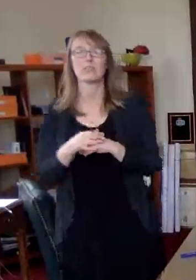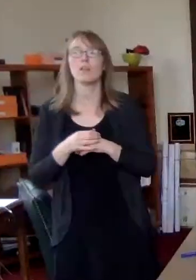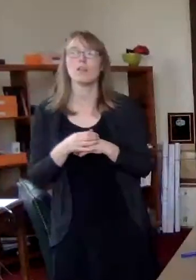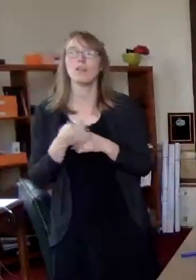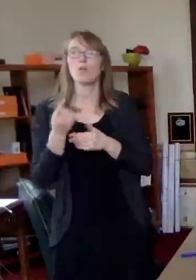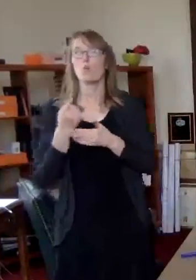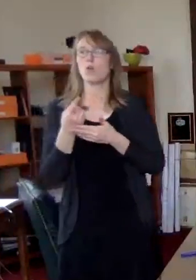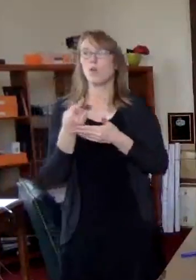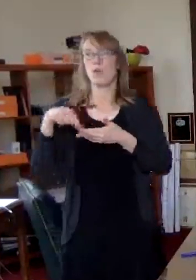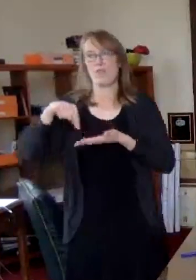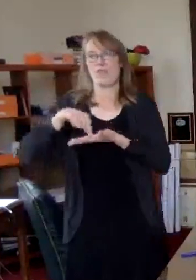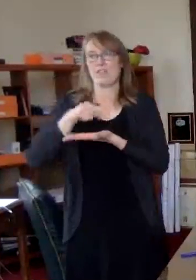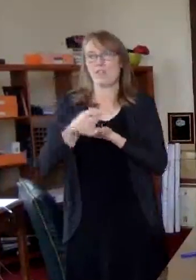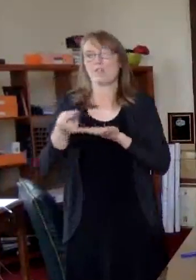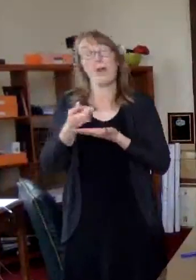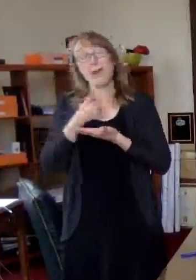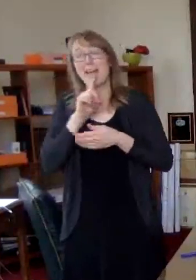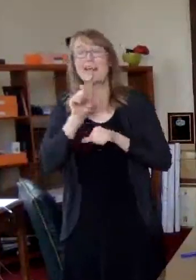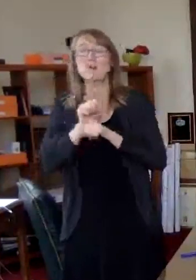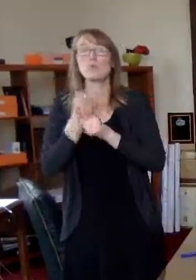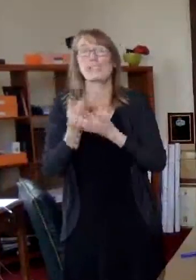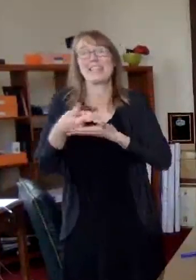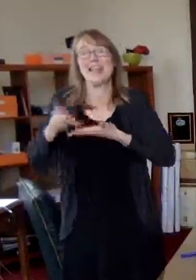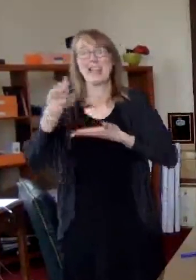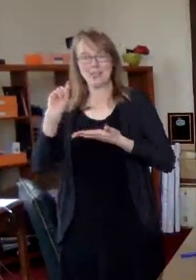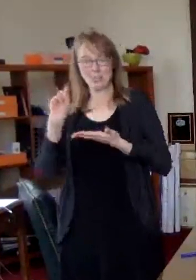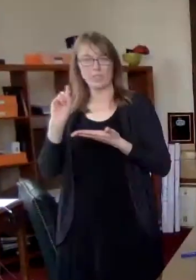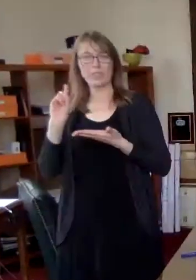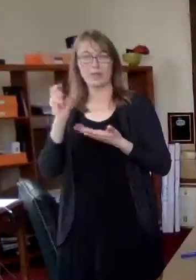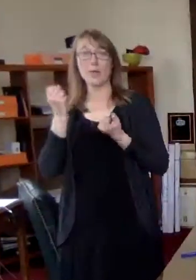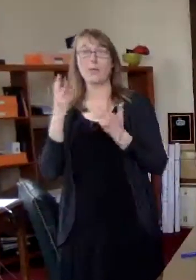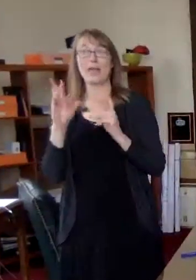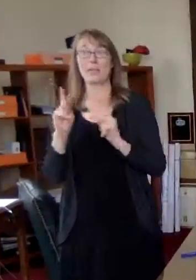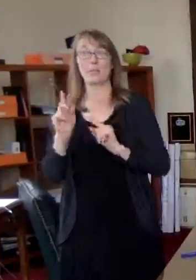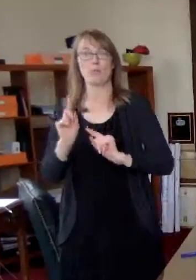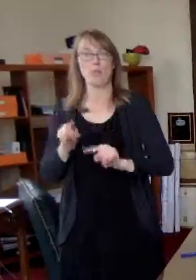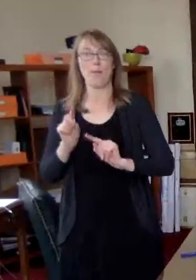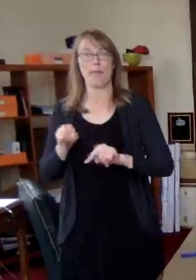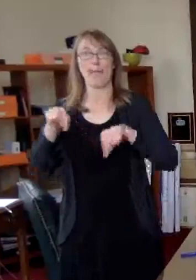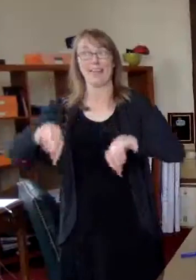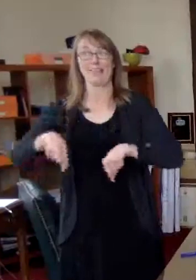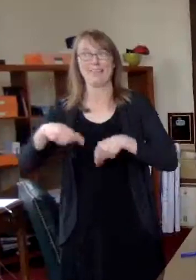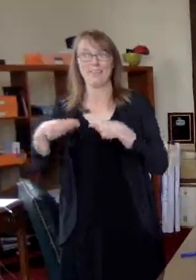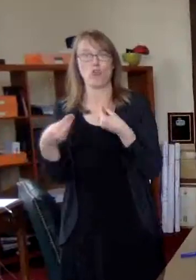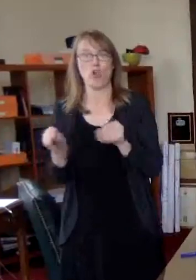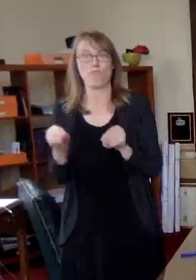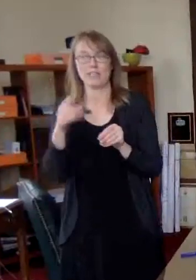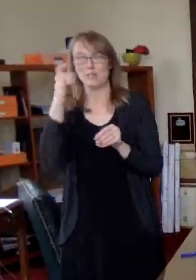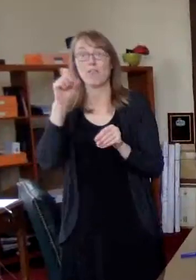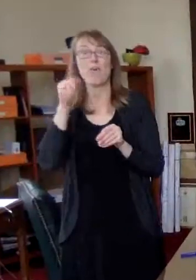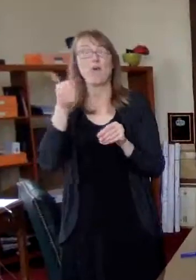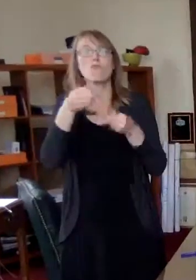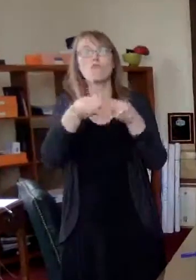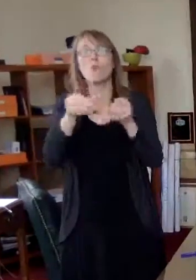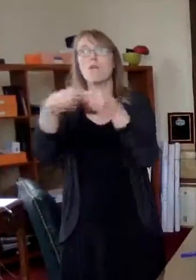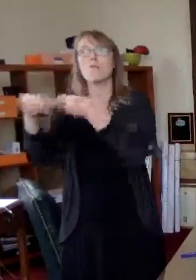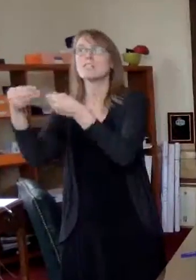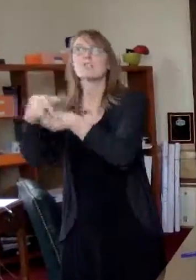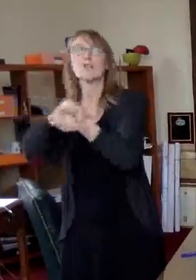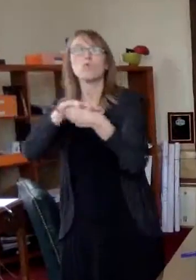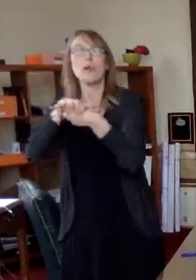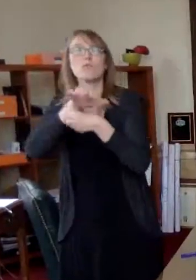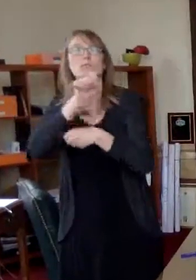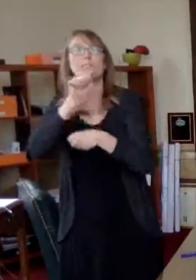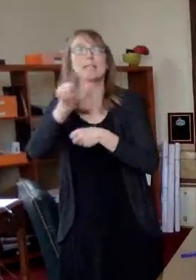really, we had a lot of people coming because we were the only license office, renewal office left in the city of St. Louis. So